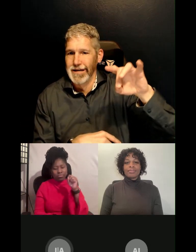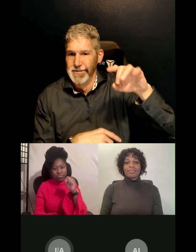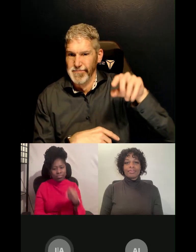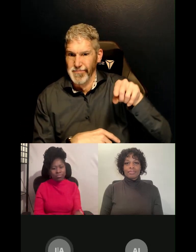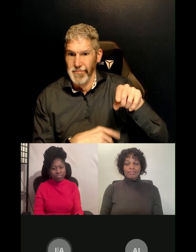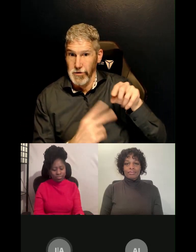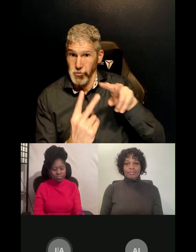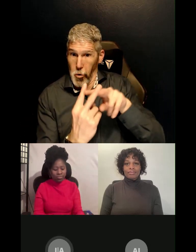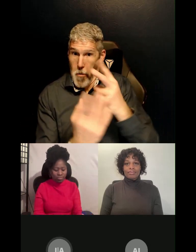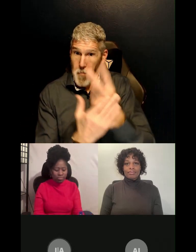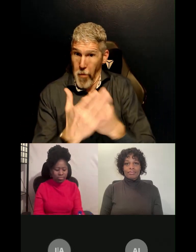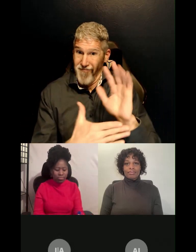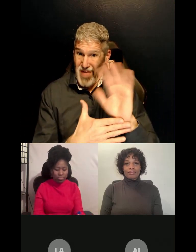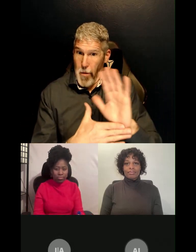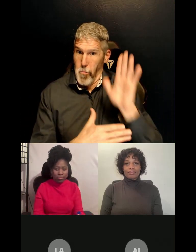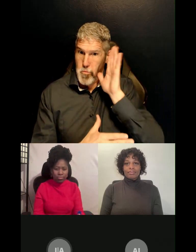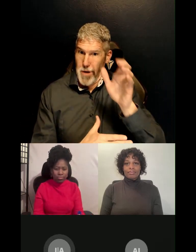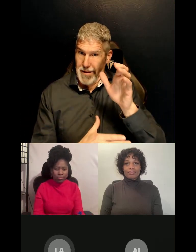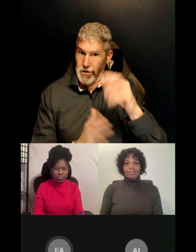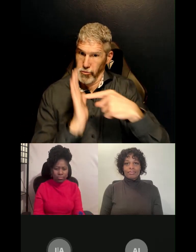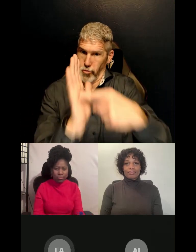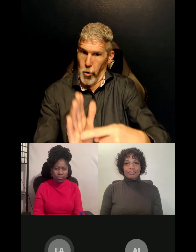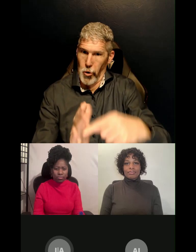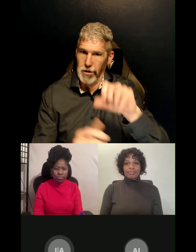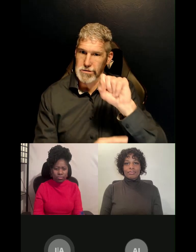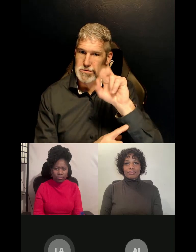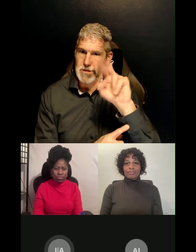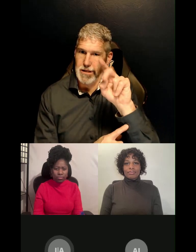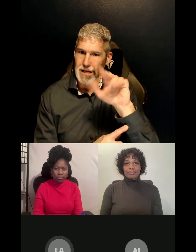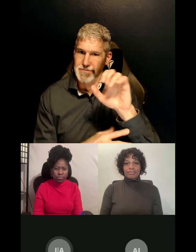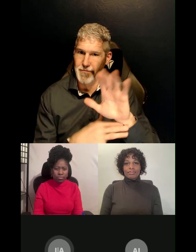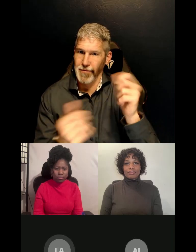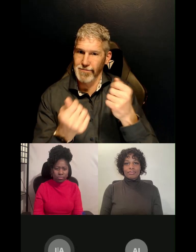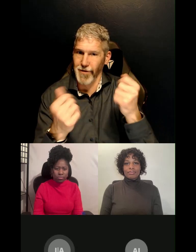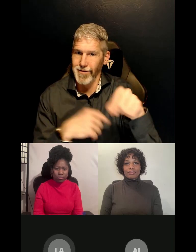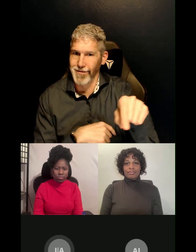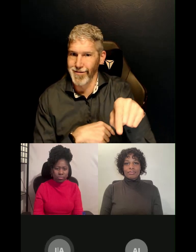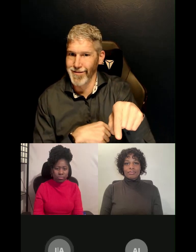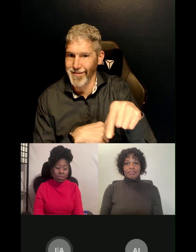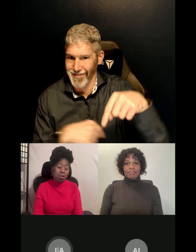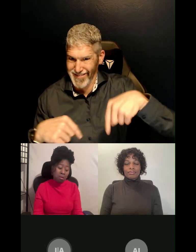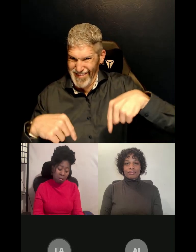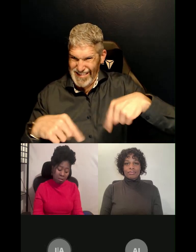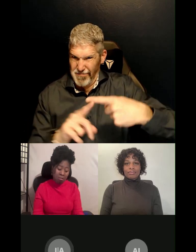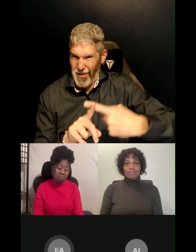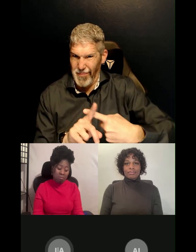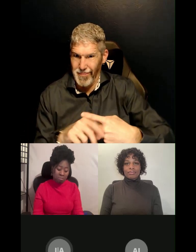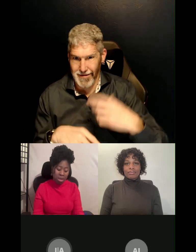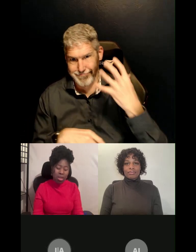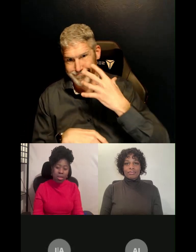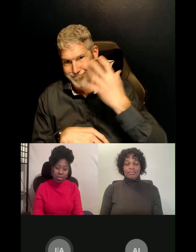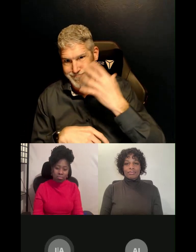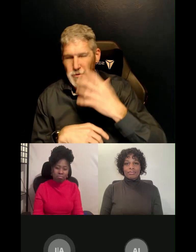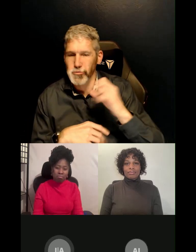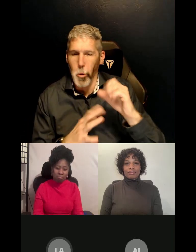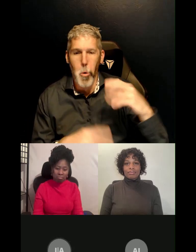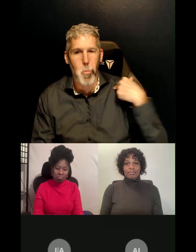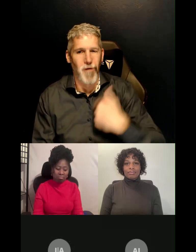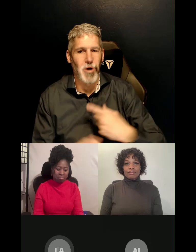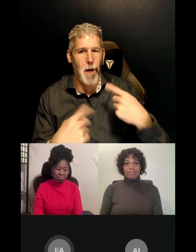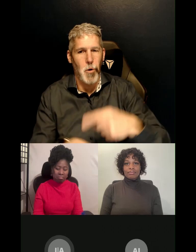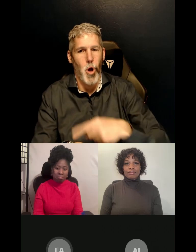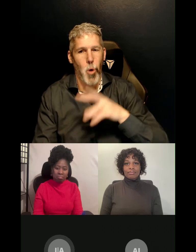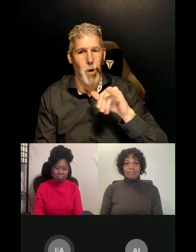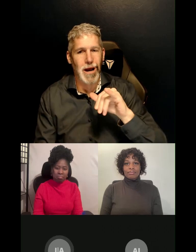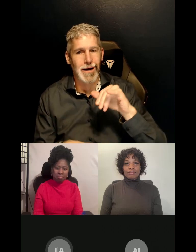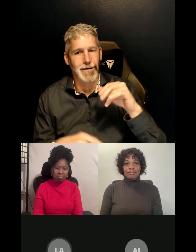Guillermo del Toro, I believe. So both of those films will be shown at Sundance Film Festival this month,